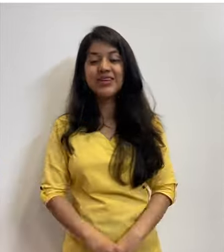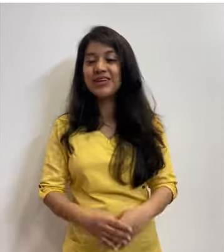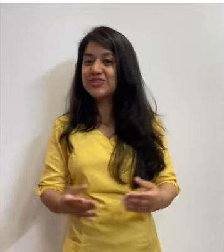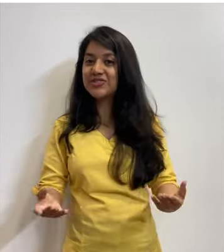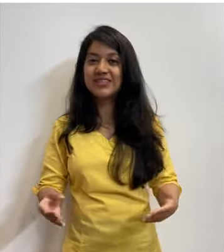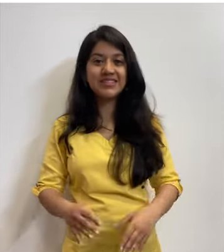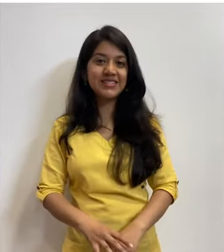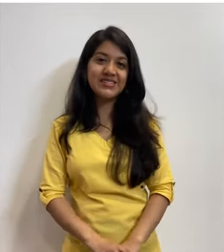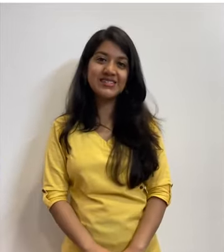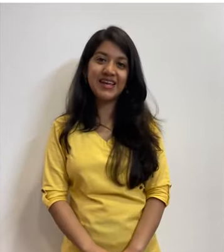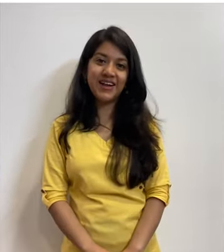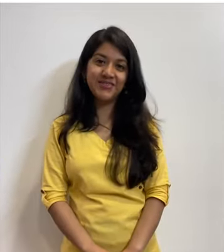So this is the alphabet.